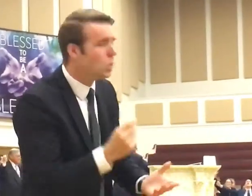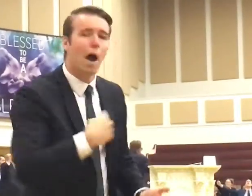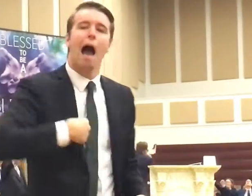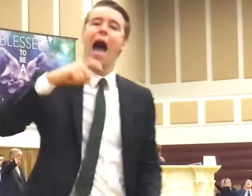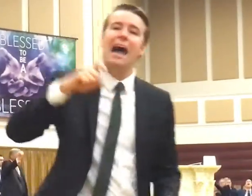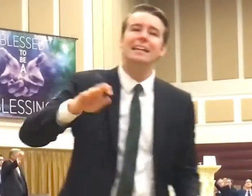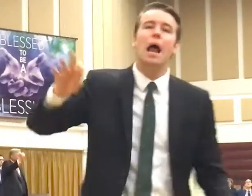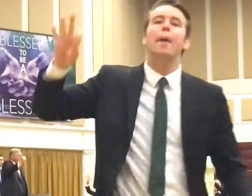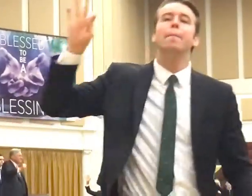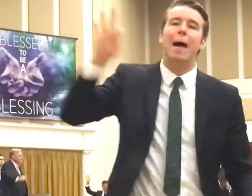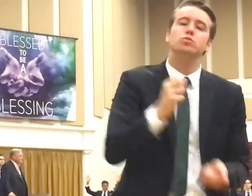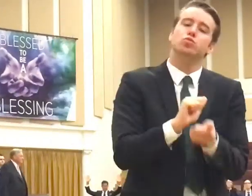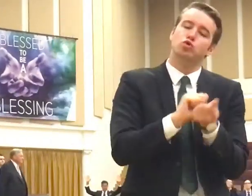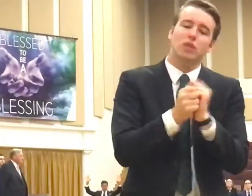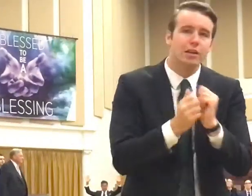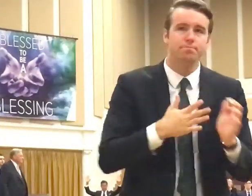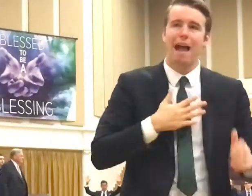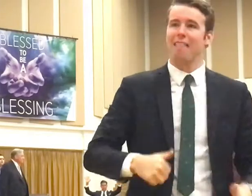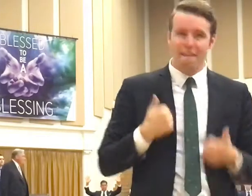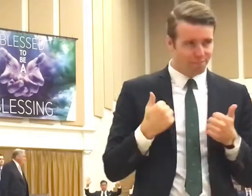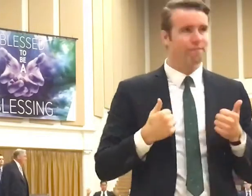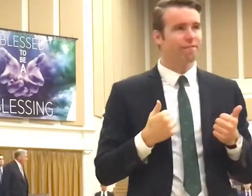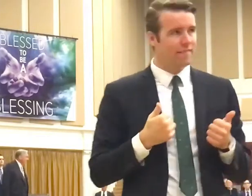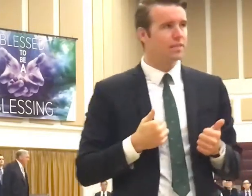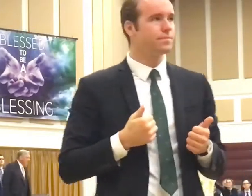message that would change my life.